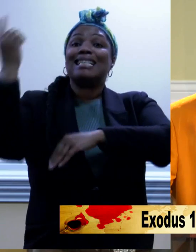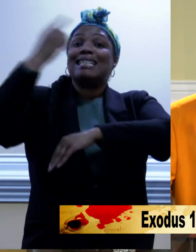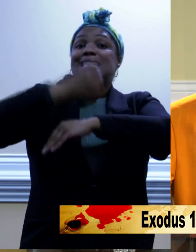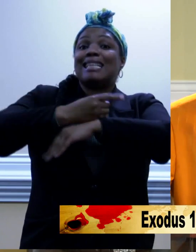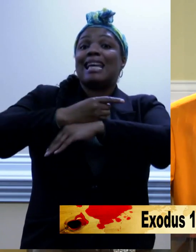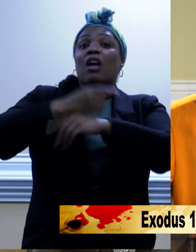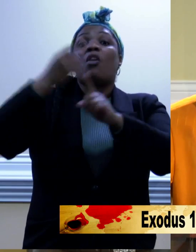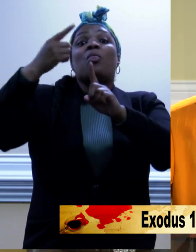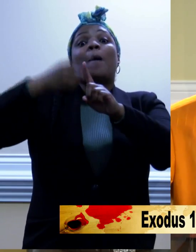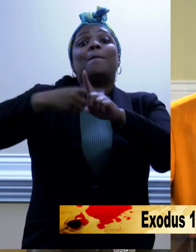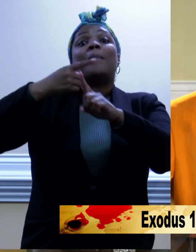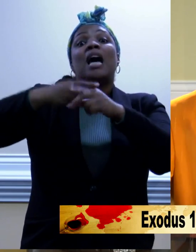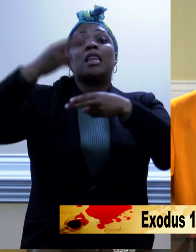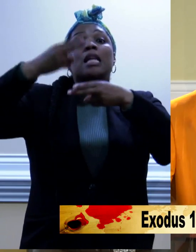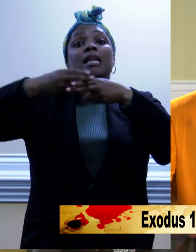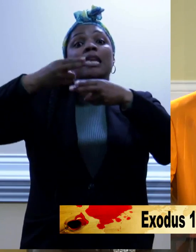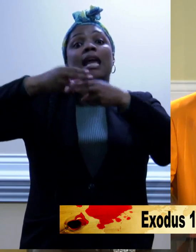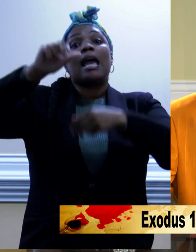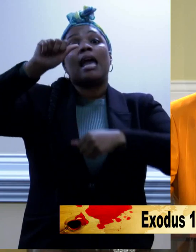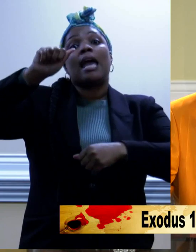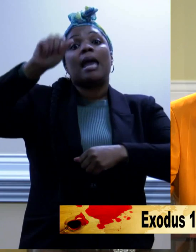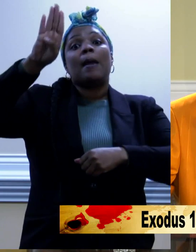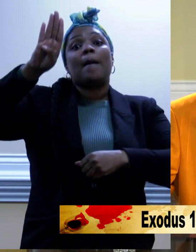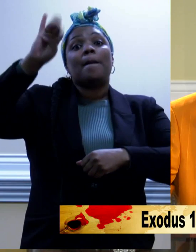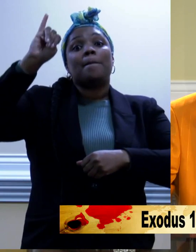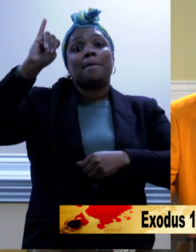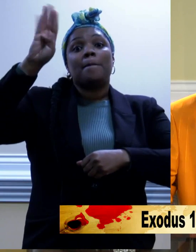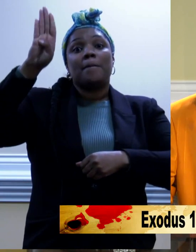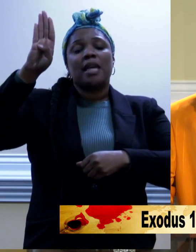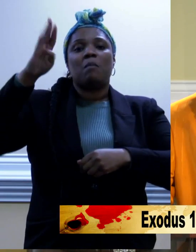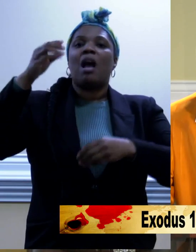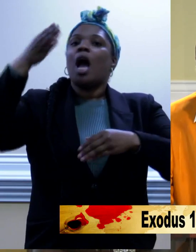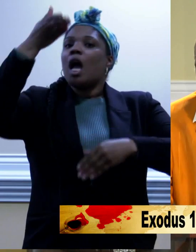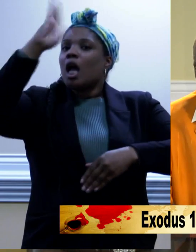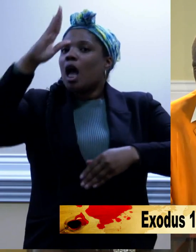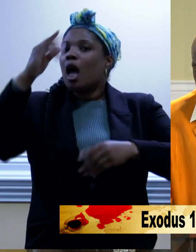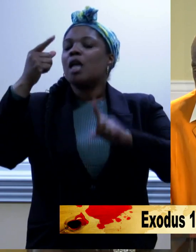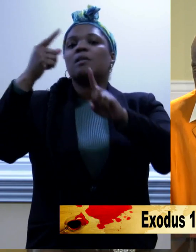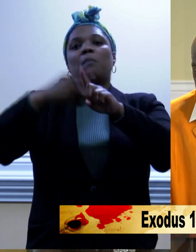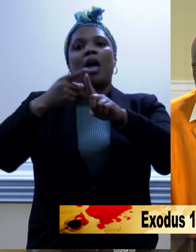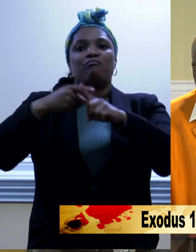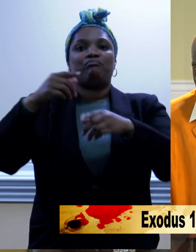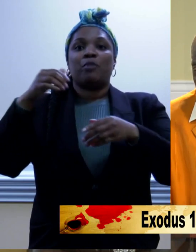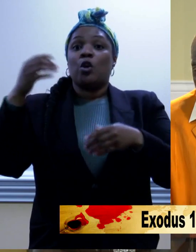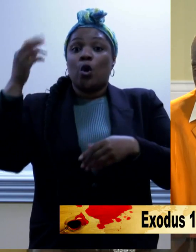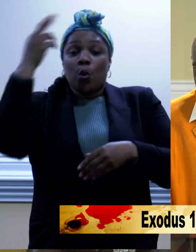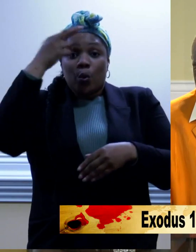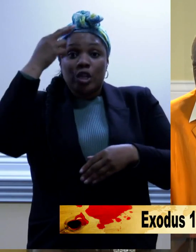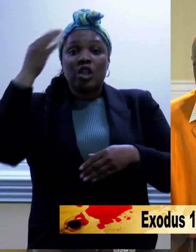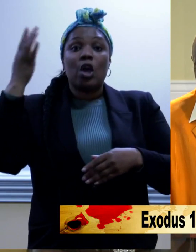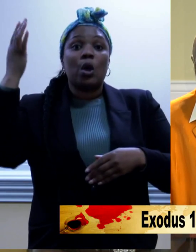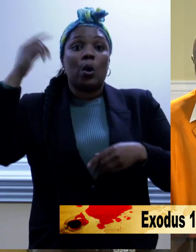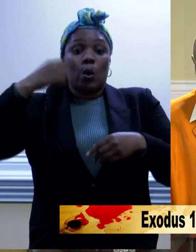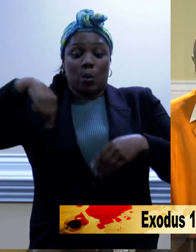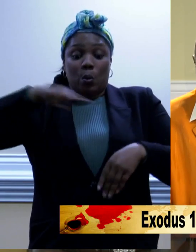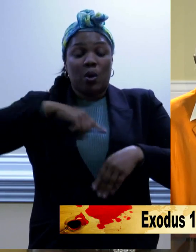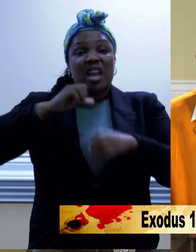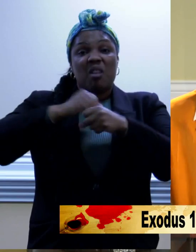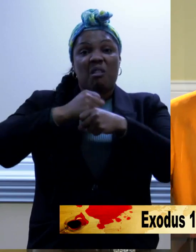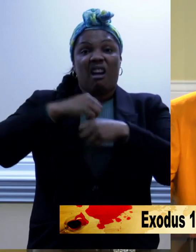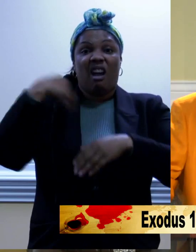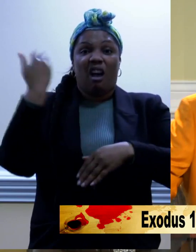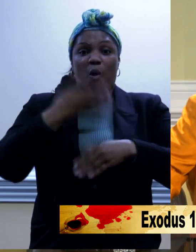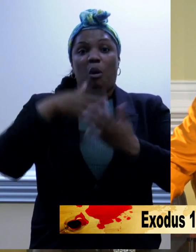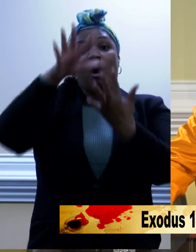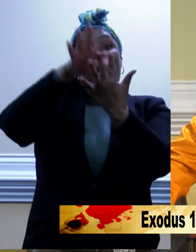Abib in God's month, sisters and brothers. That's why we make our own calendar. We find out the Gentiles don't know